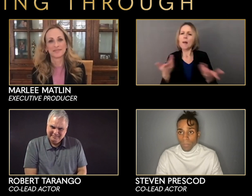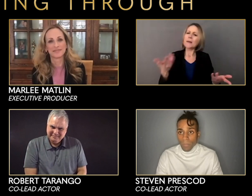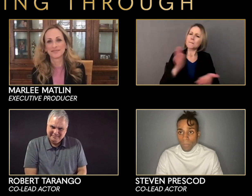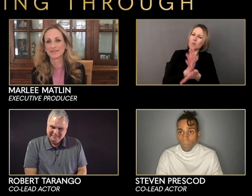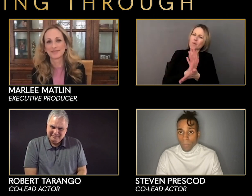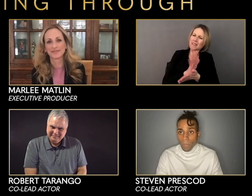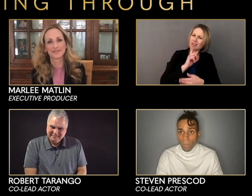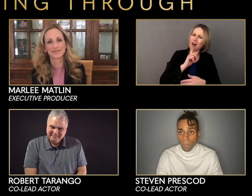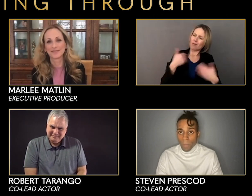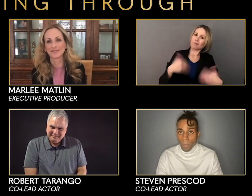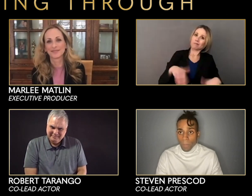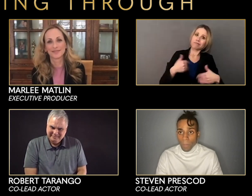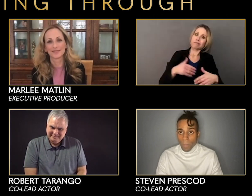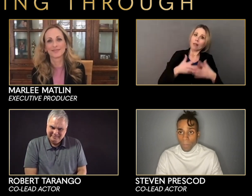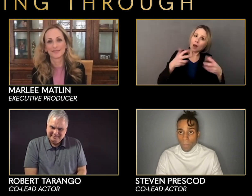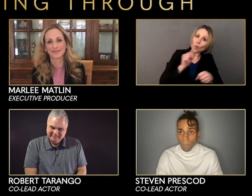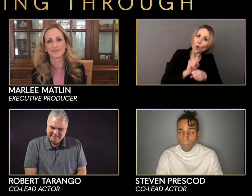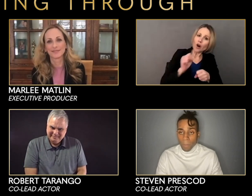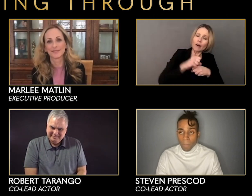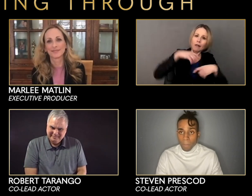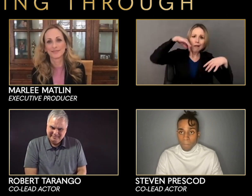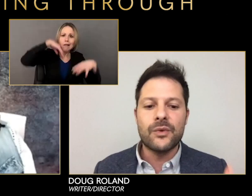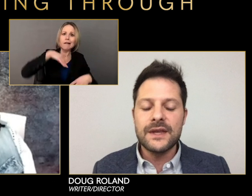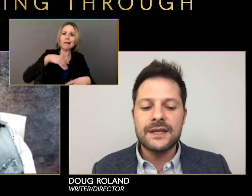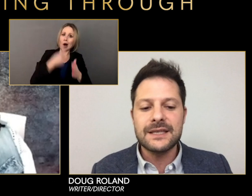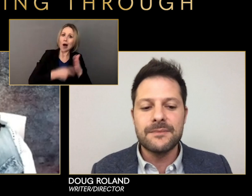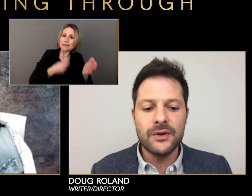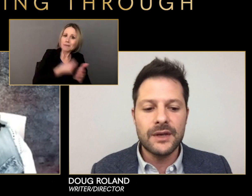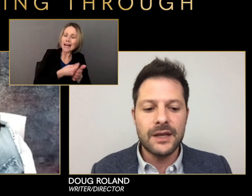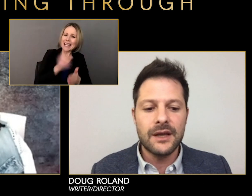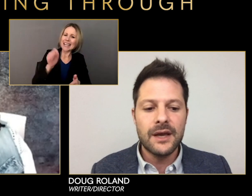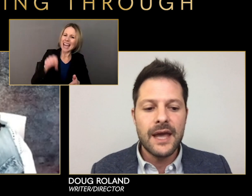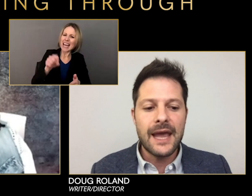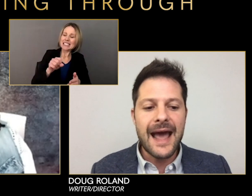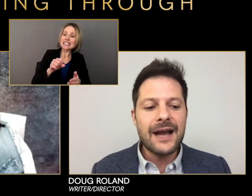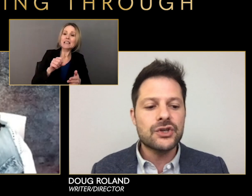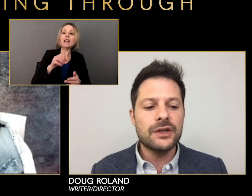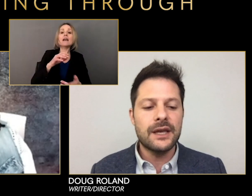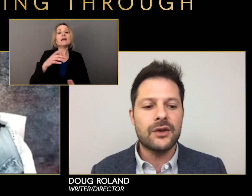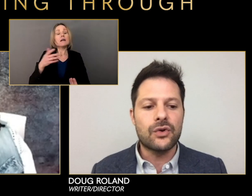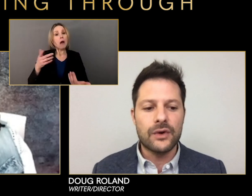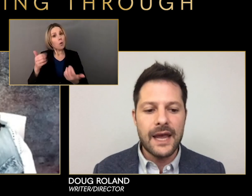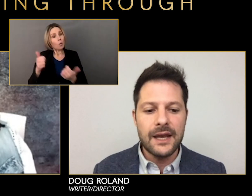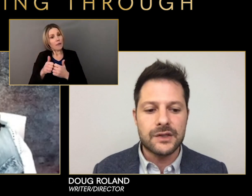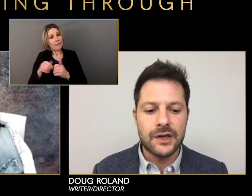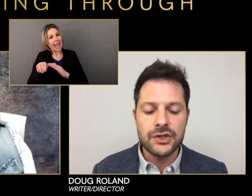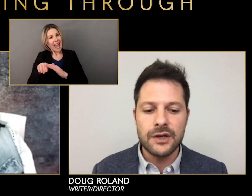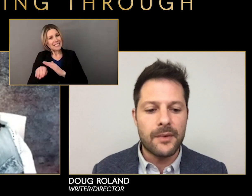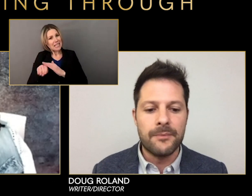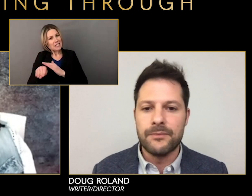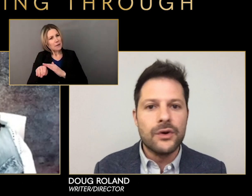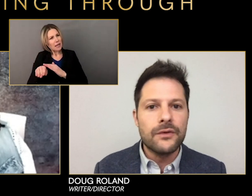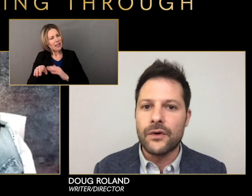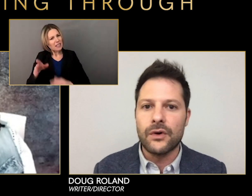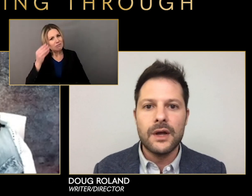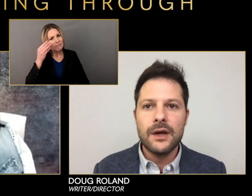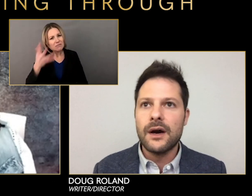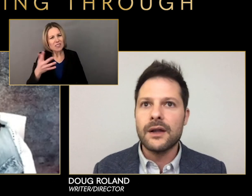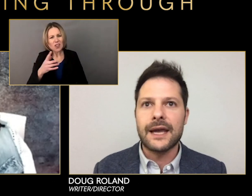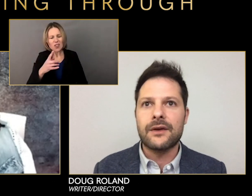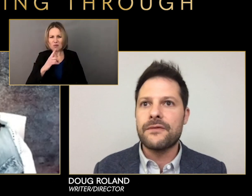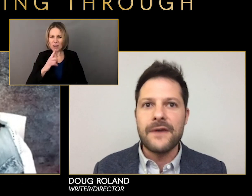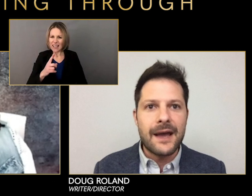given. Anything you do in a film is hard. But with the accessibility, it actually created such a